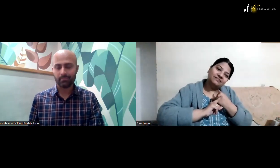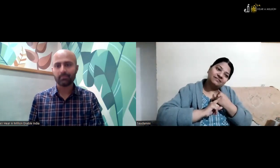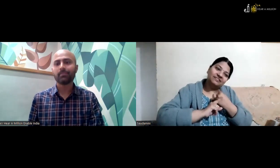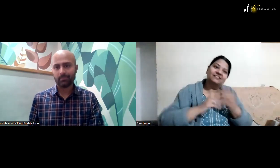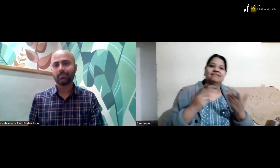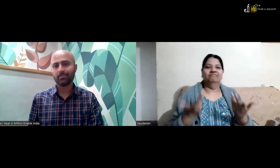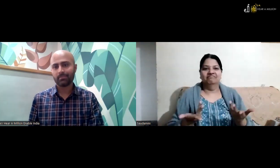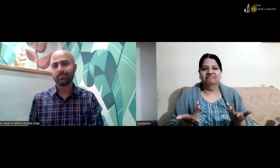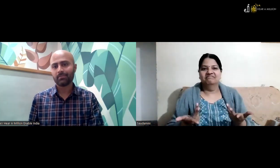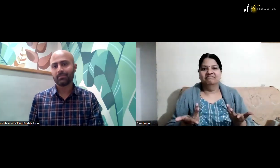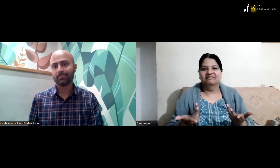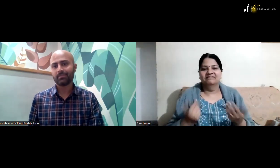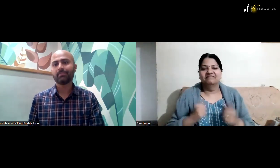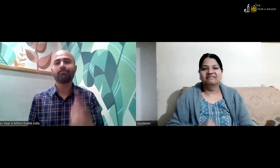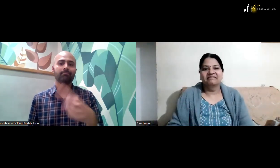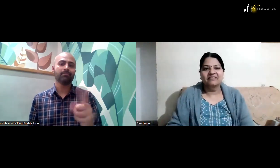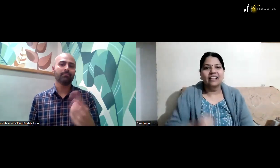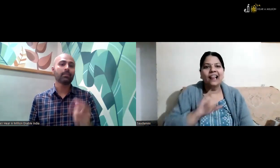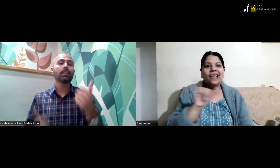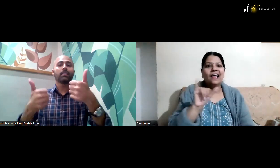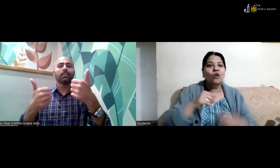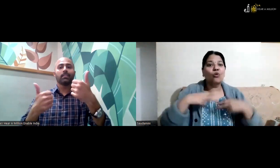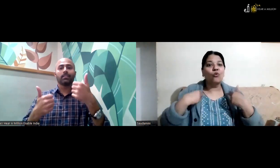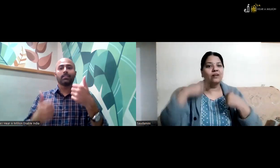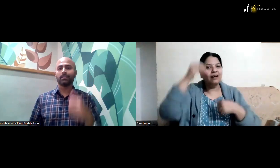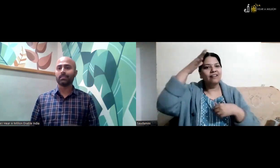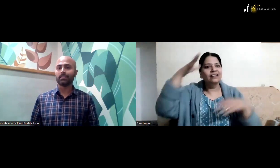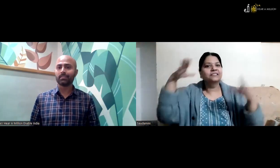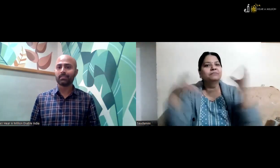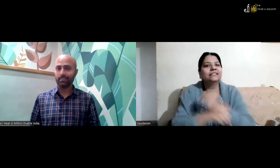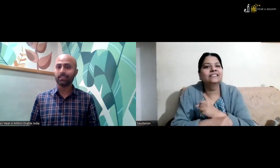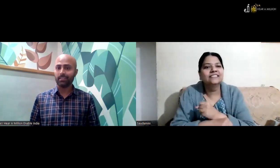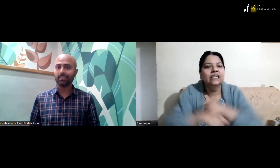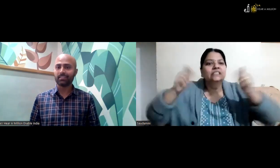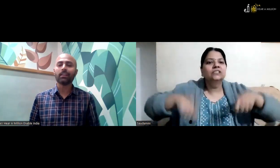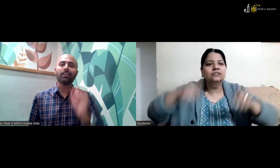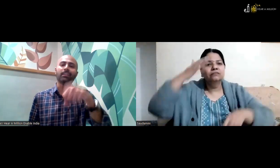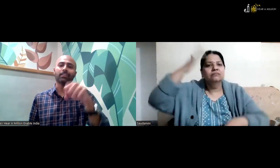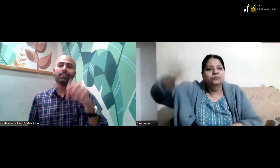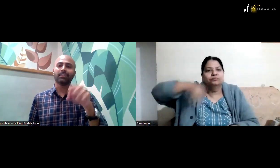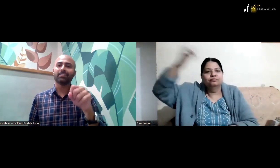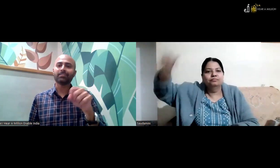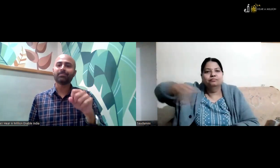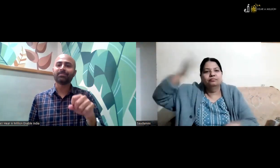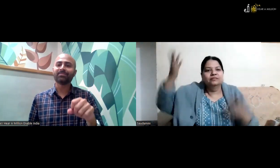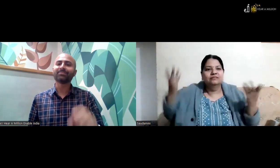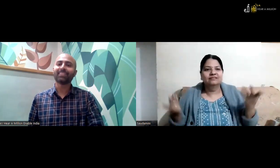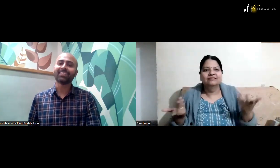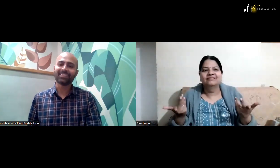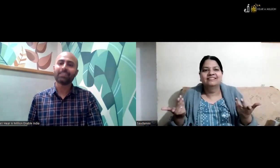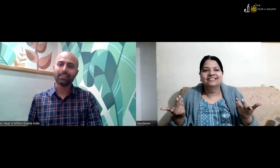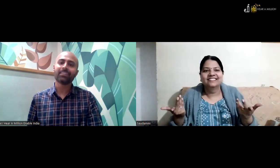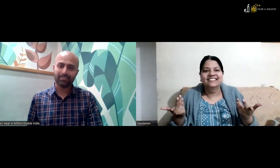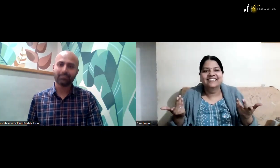clear scenario. Like if I am not aware about the clear scenarios, how I can pay the penalty or you can charge upon me? So government is